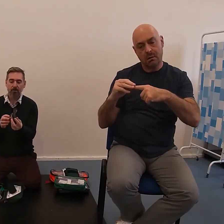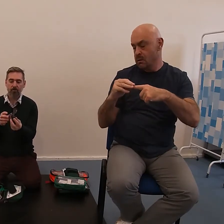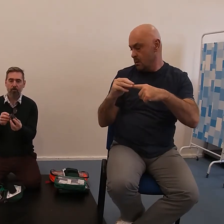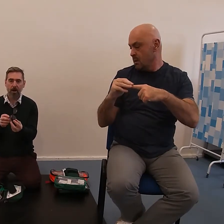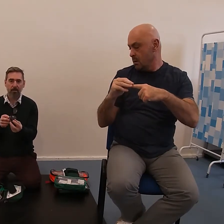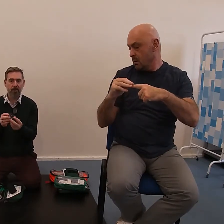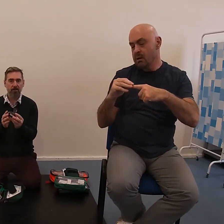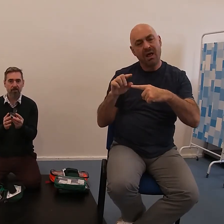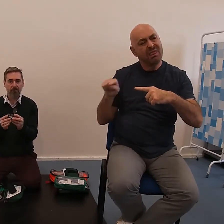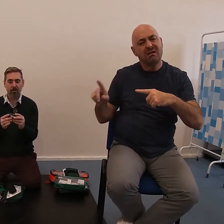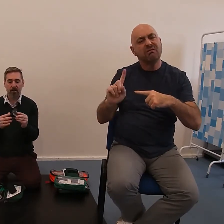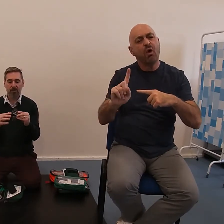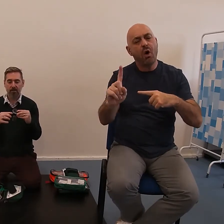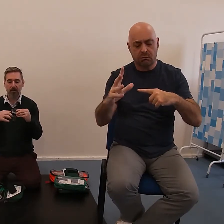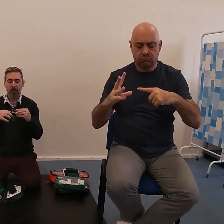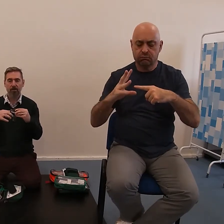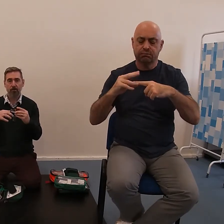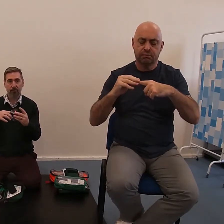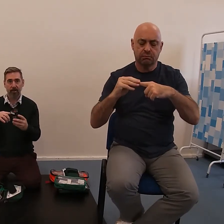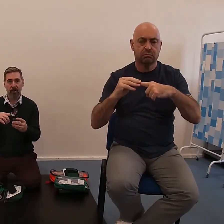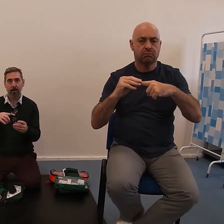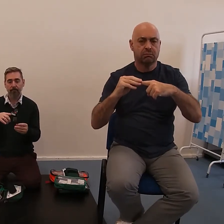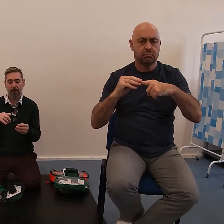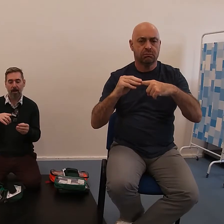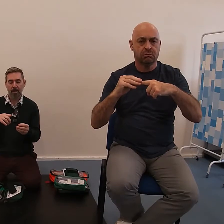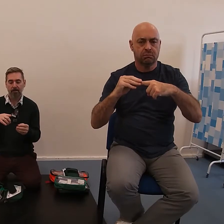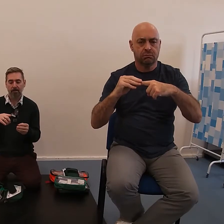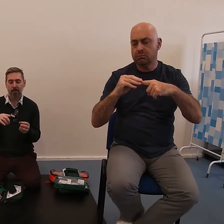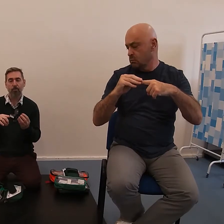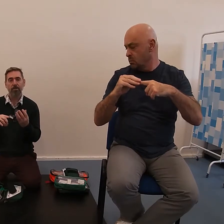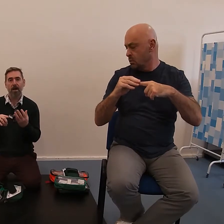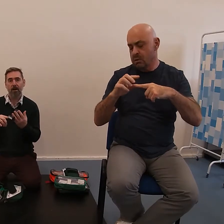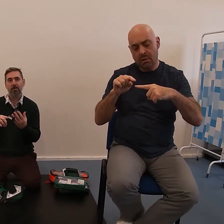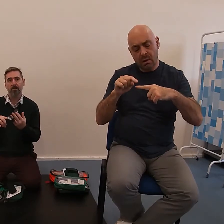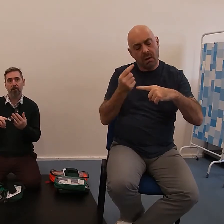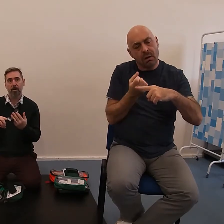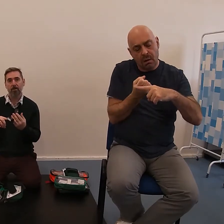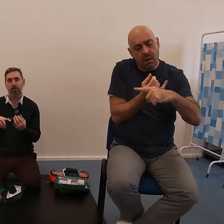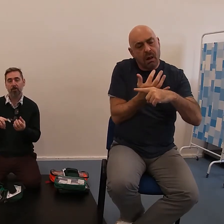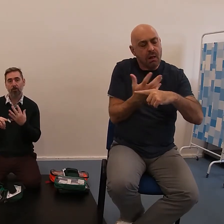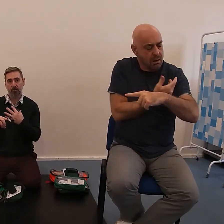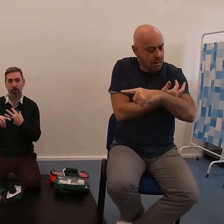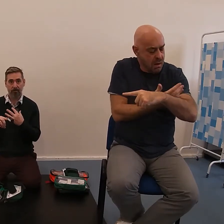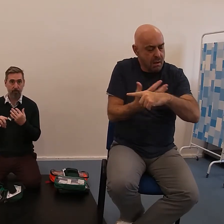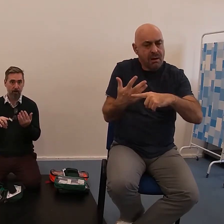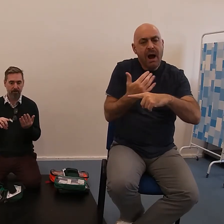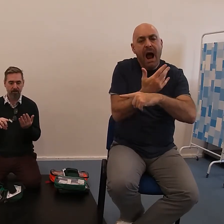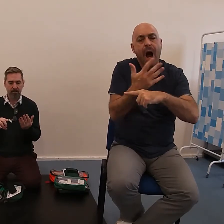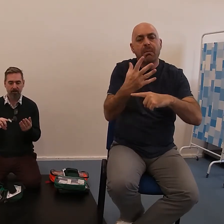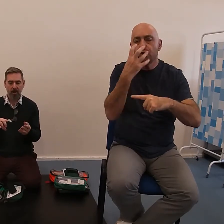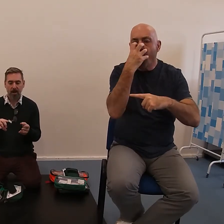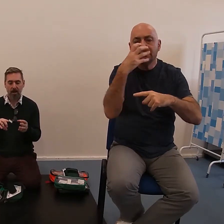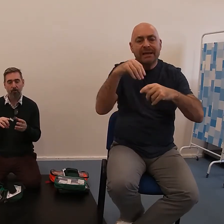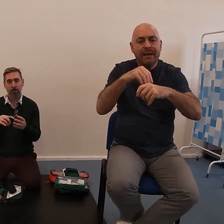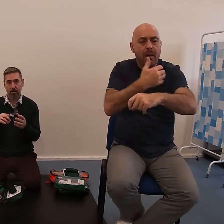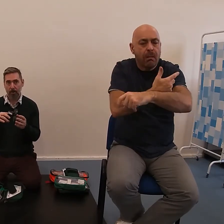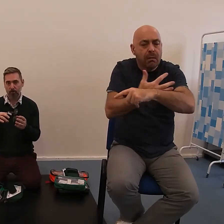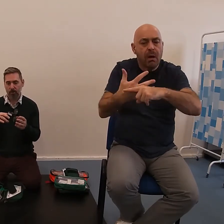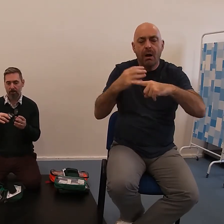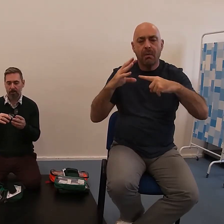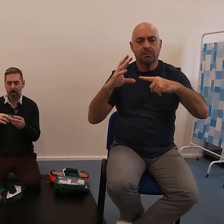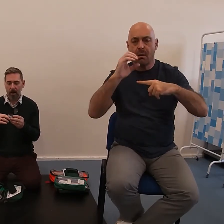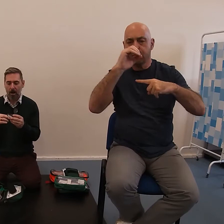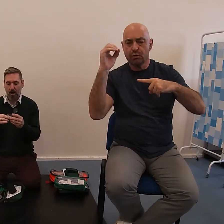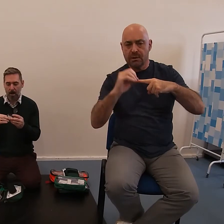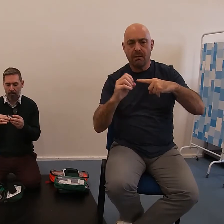So as you're aware, this is a device that you can place on your finger, and it will tell us the person's oxygen level by percentage and also their